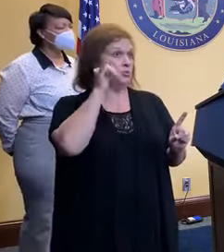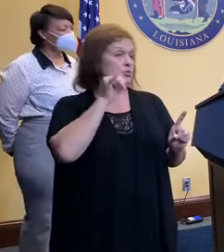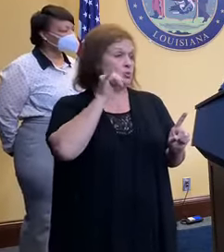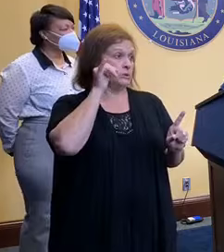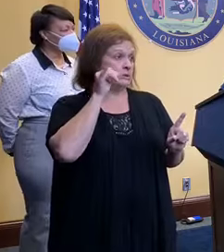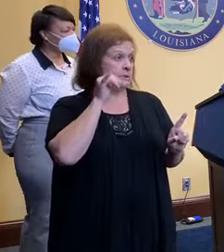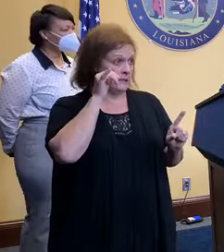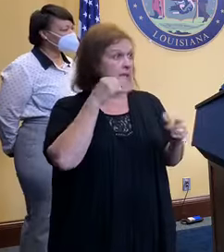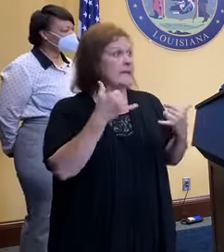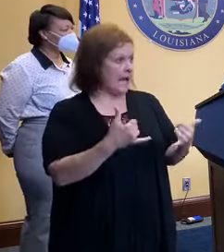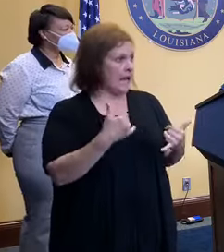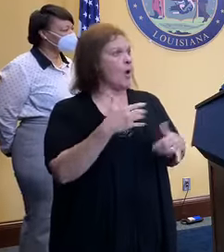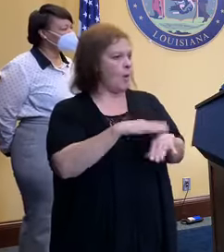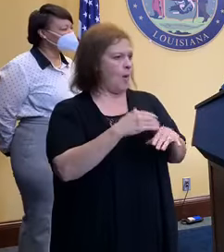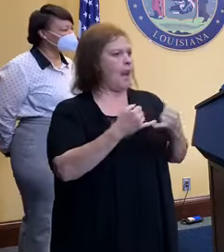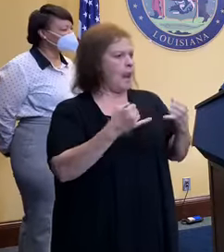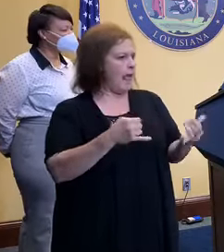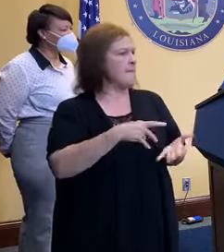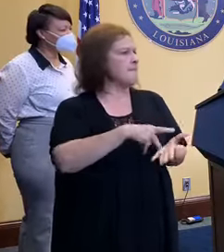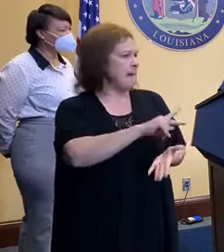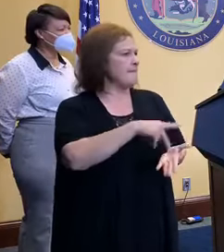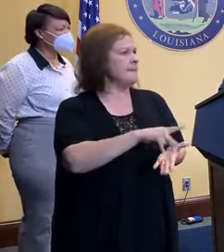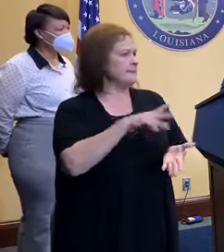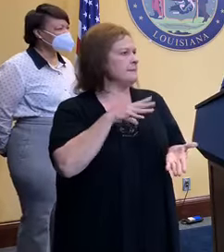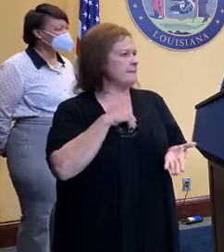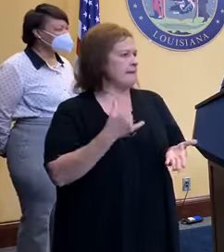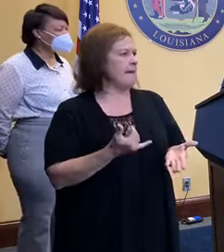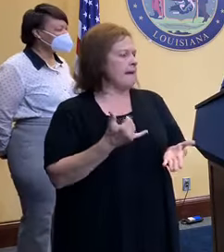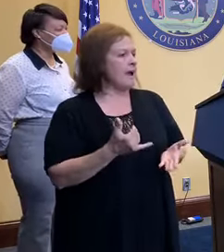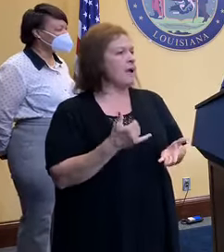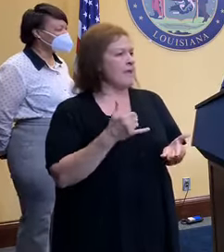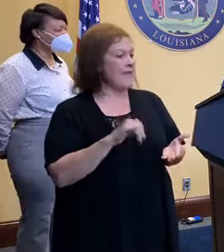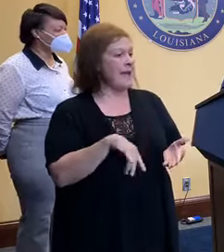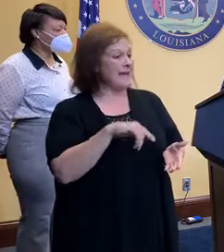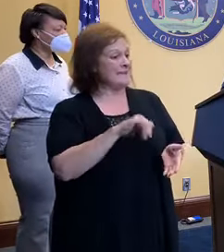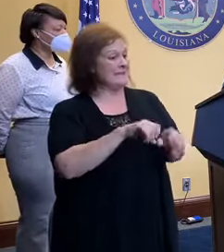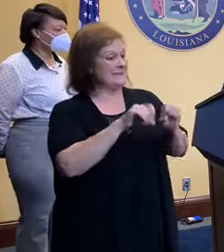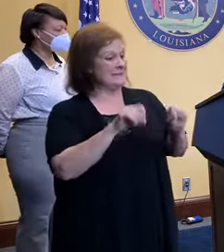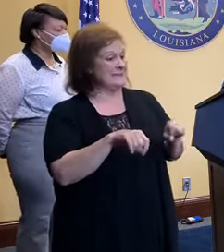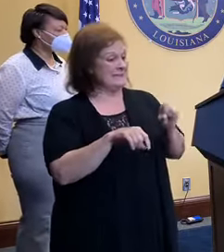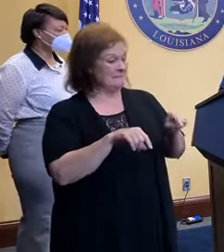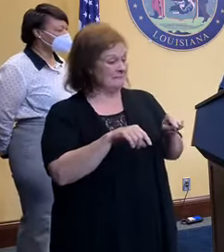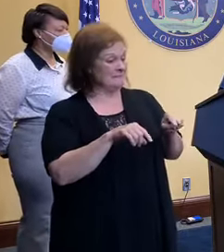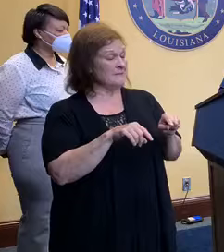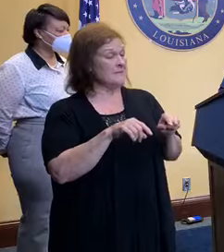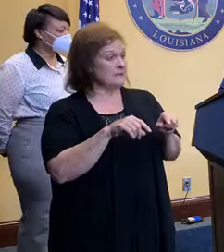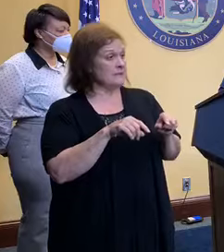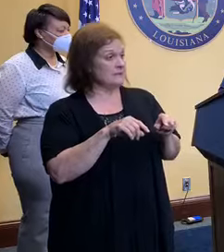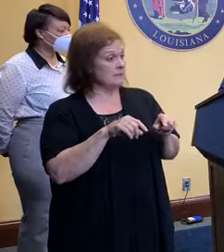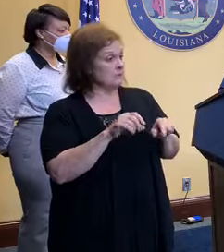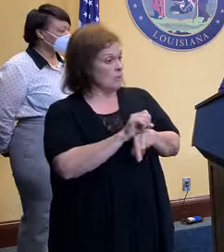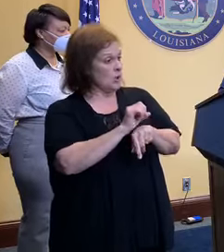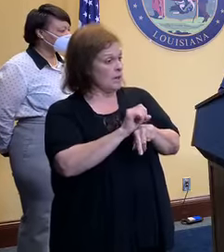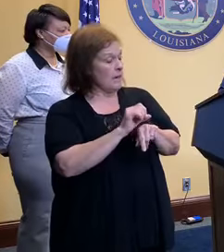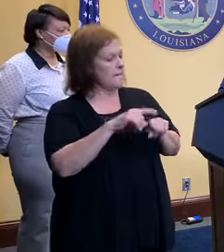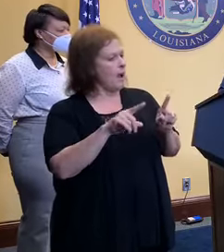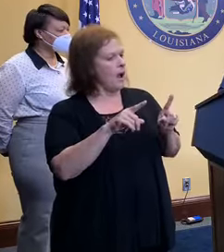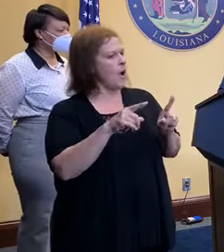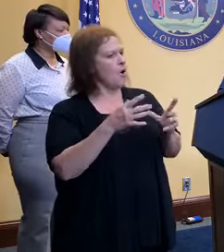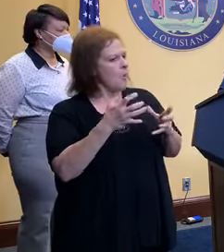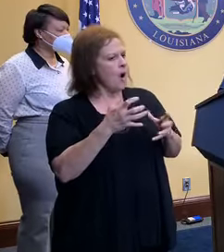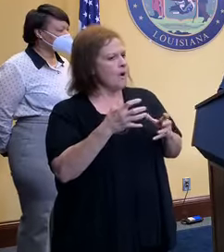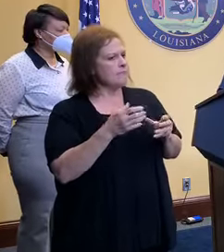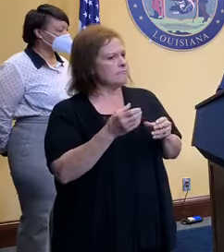yesterday, we are now accepting online payments, right? So it is taking a system that worked in some capacity and then making it either